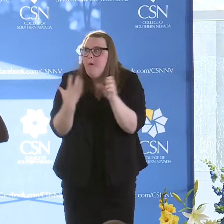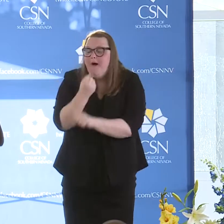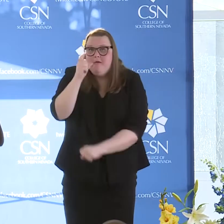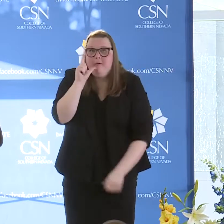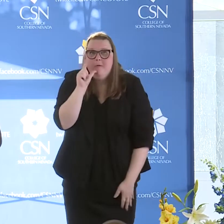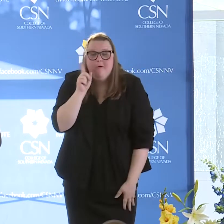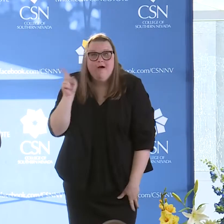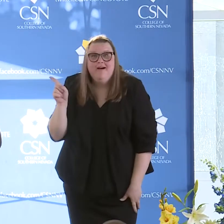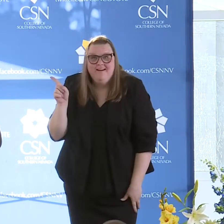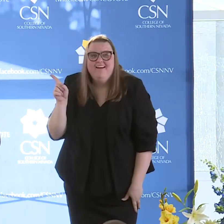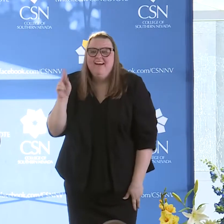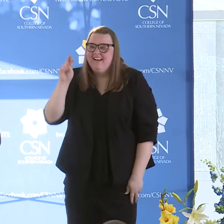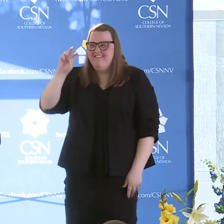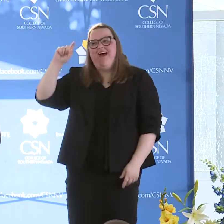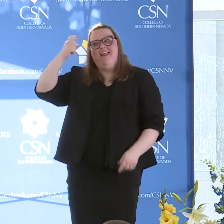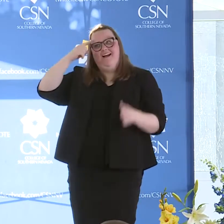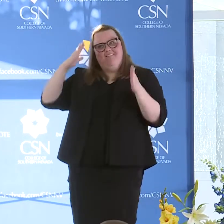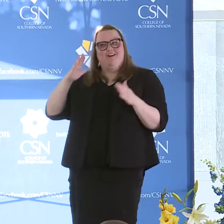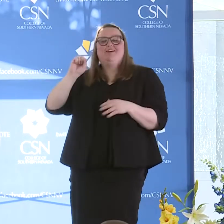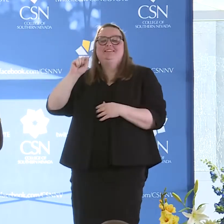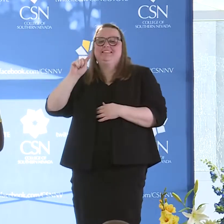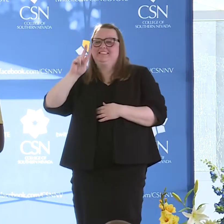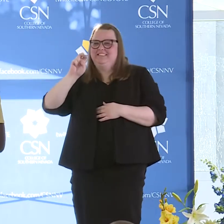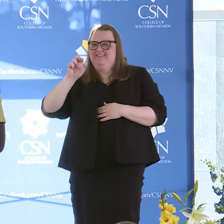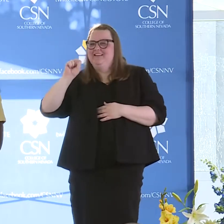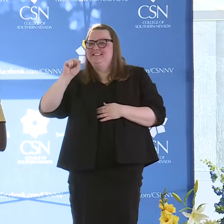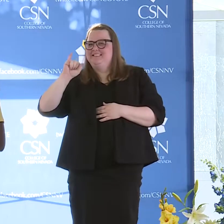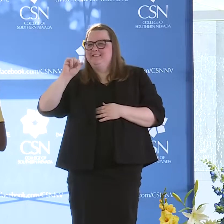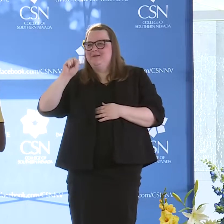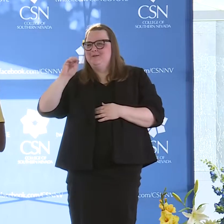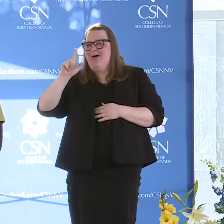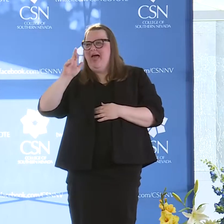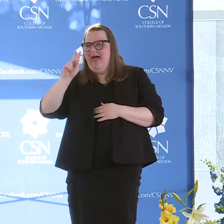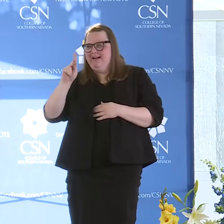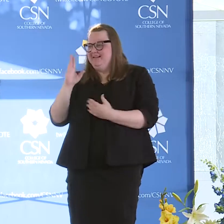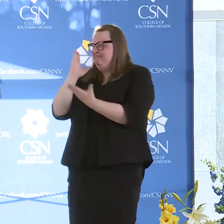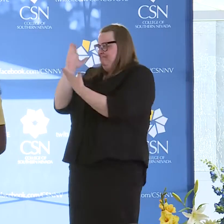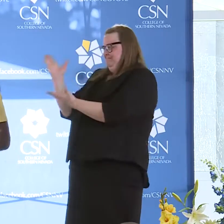than Nevada Governor Stephen Sisolak.